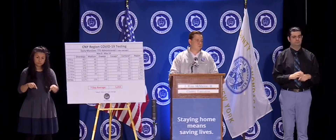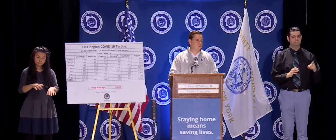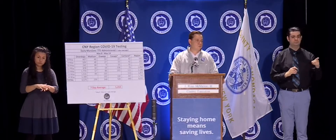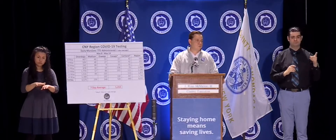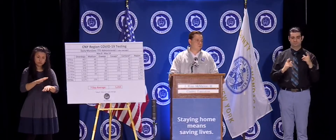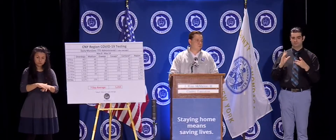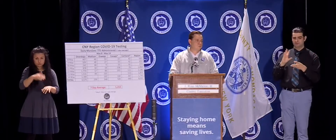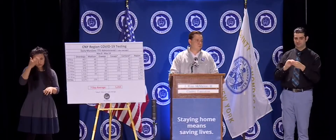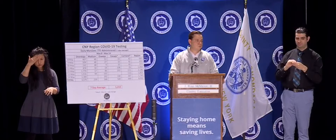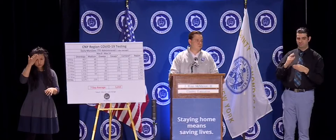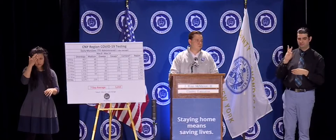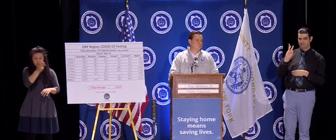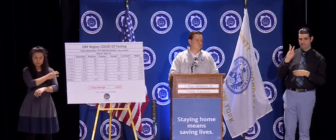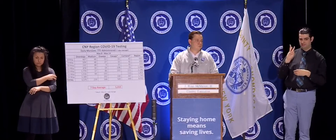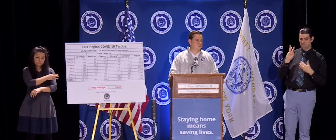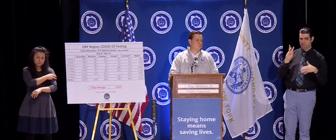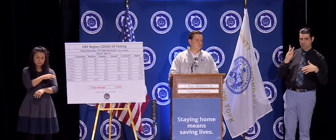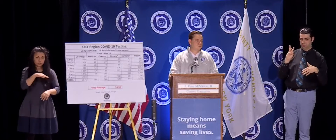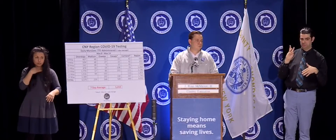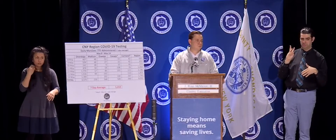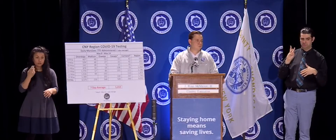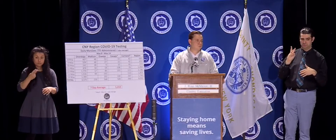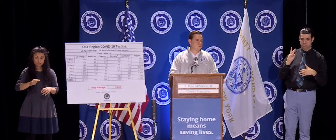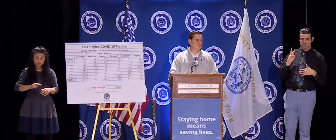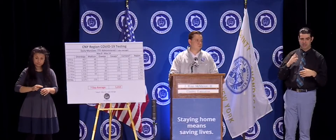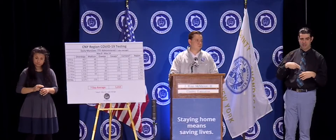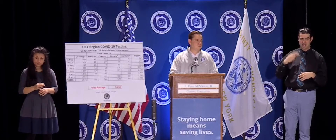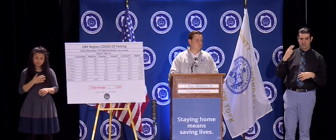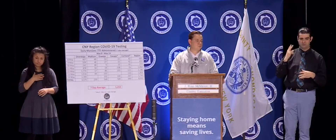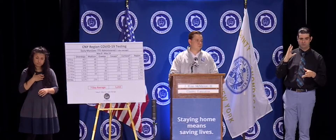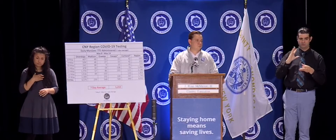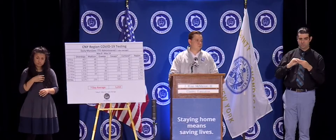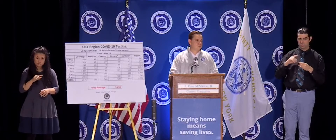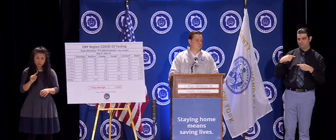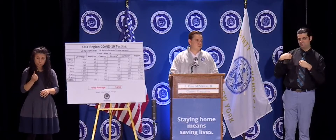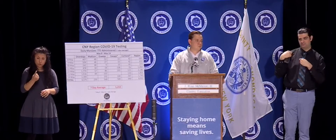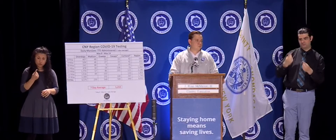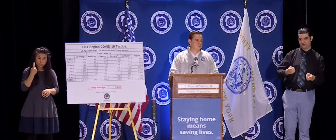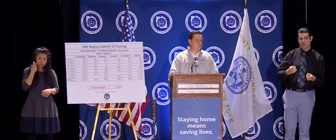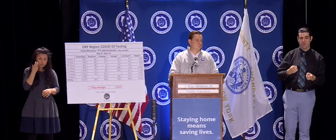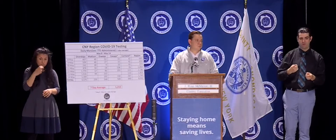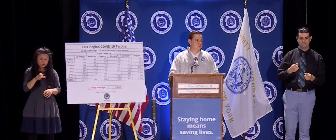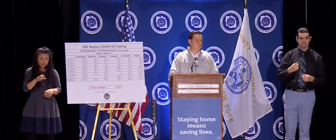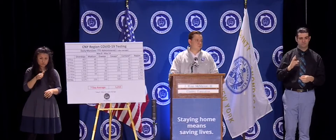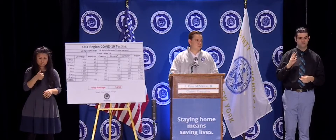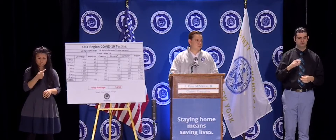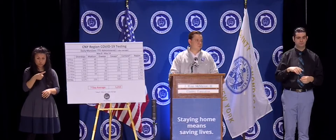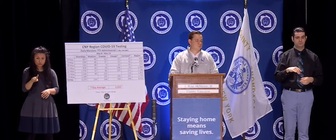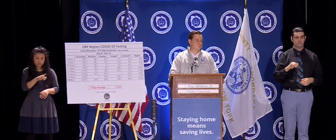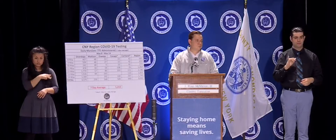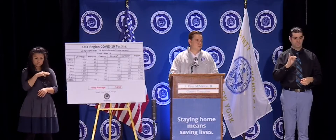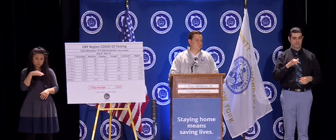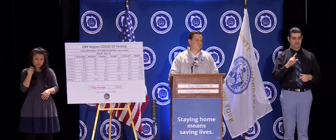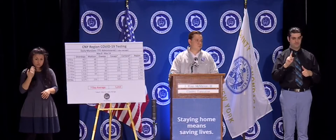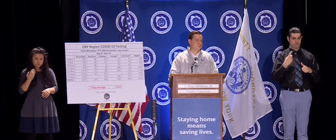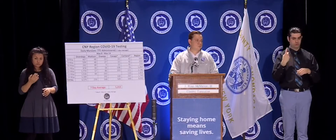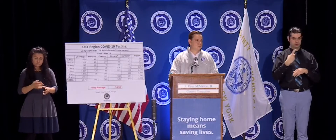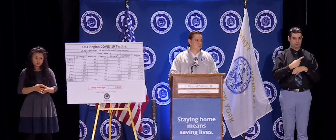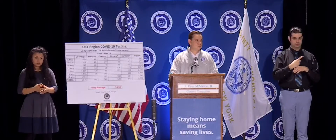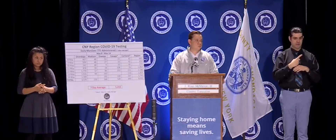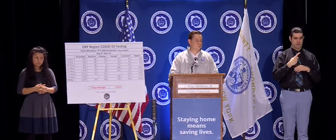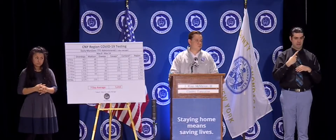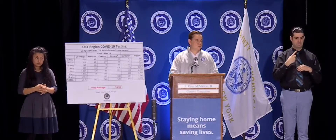deaths. And it's the first day of restart. So how do you square those two things? It sounds like it's obviously